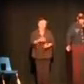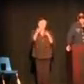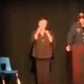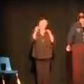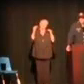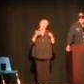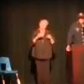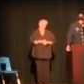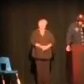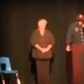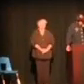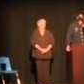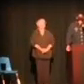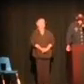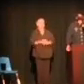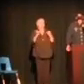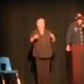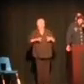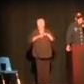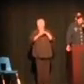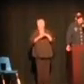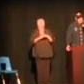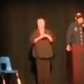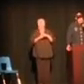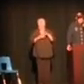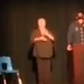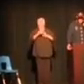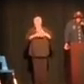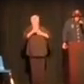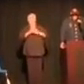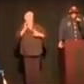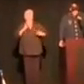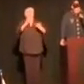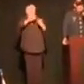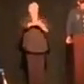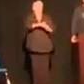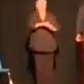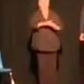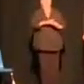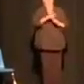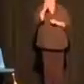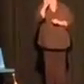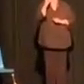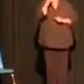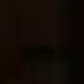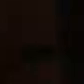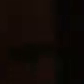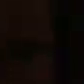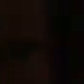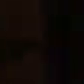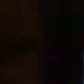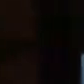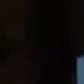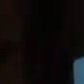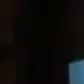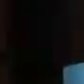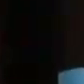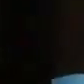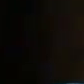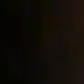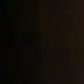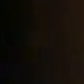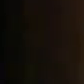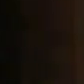Thank you. We're going to start tonight with an operations update from Unified Command, one of our incident commanders, Rocky